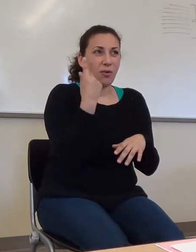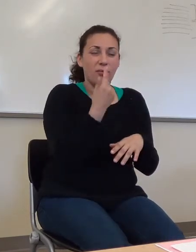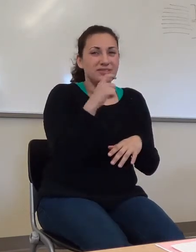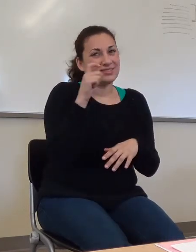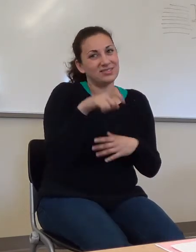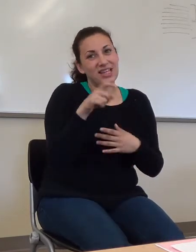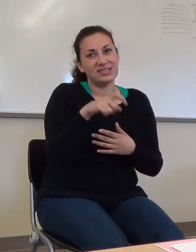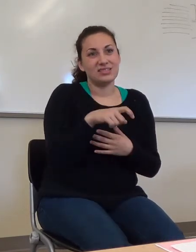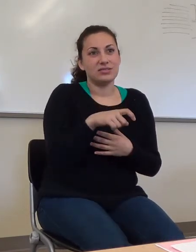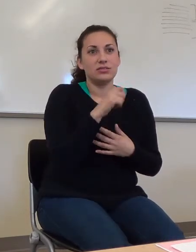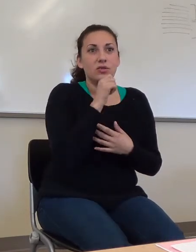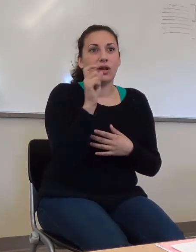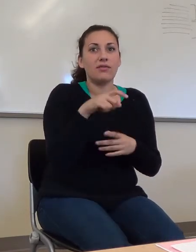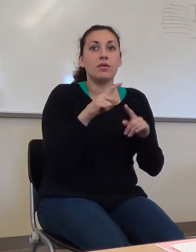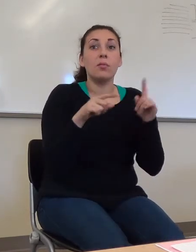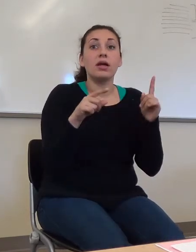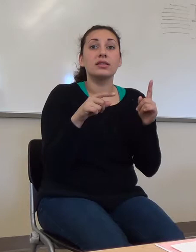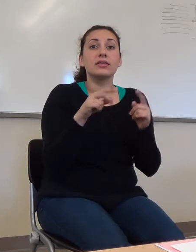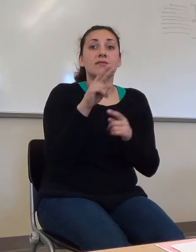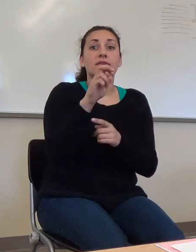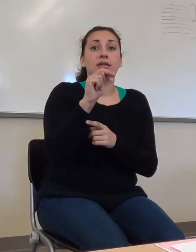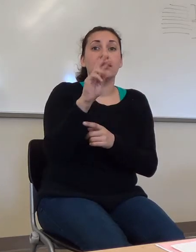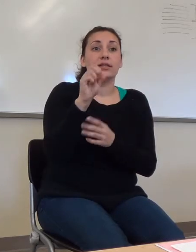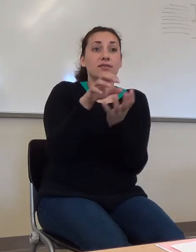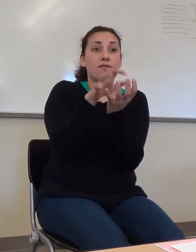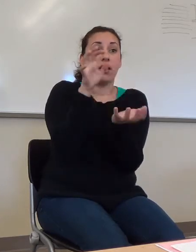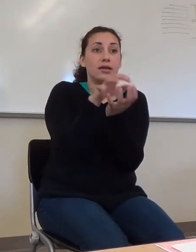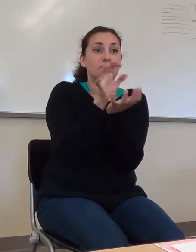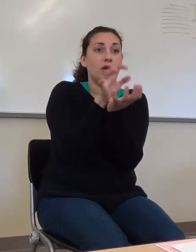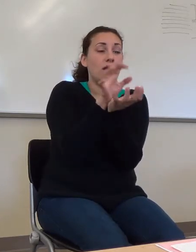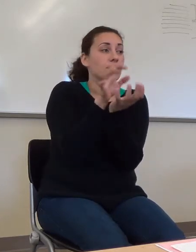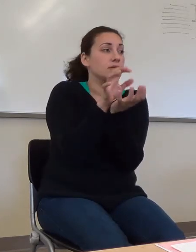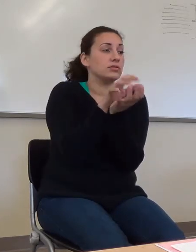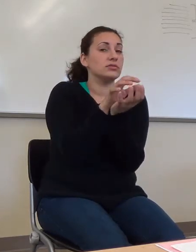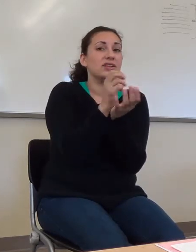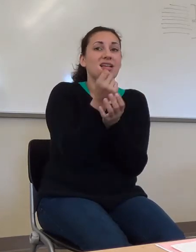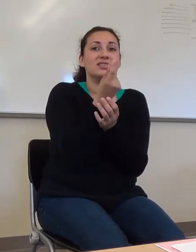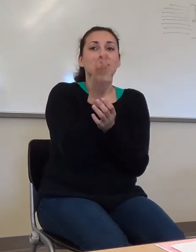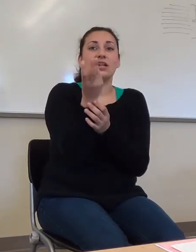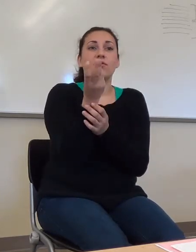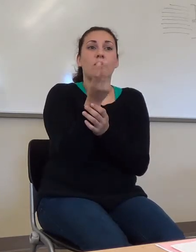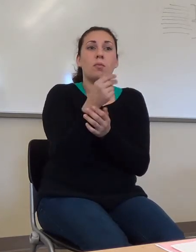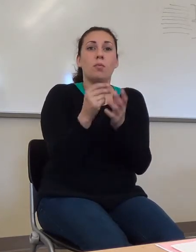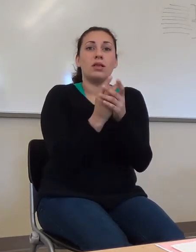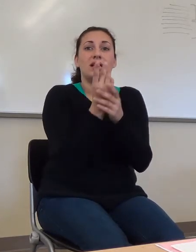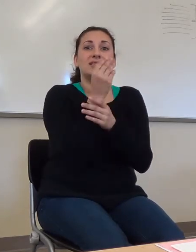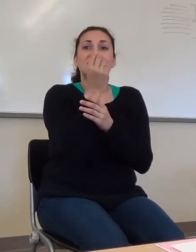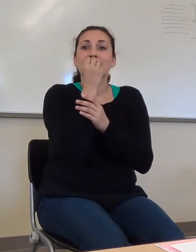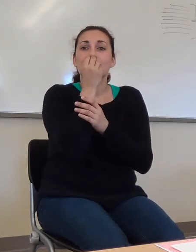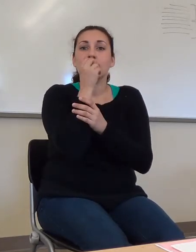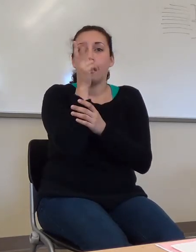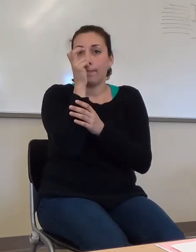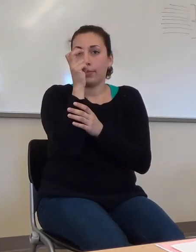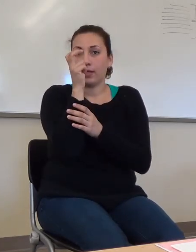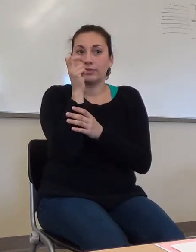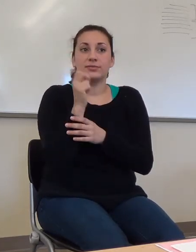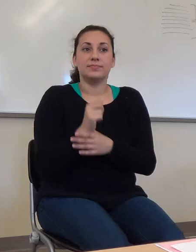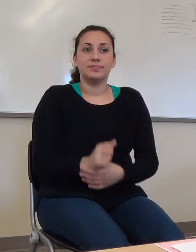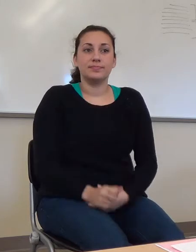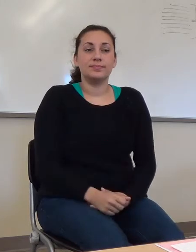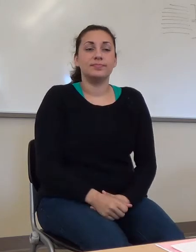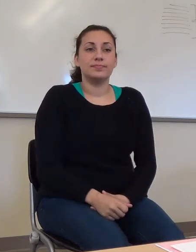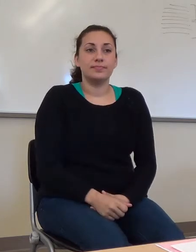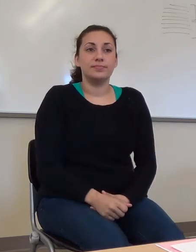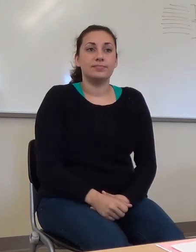necessary, but the Venus flytrap is one of several carnivorous plants that actually eat insects,